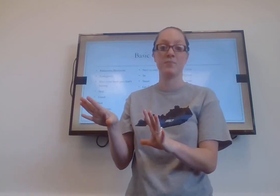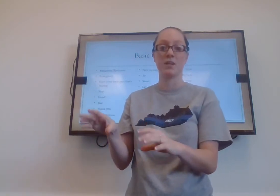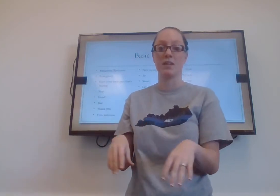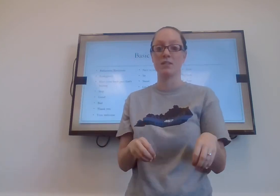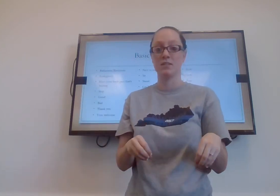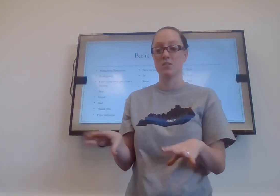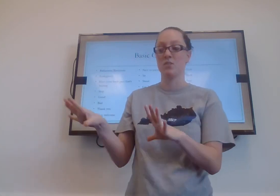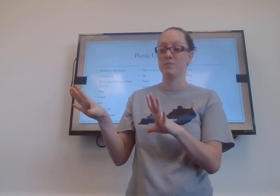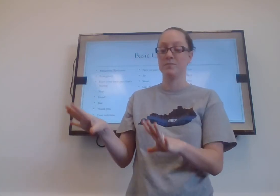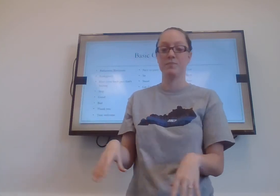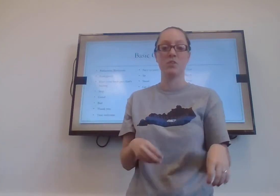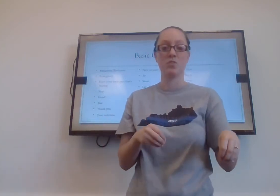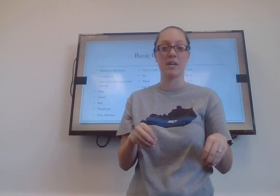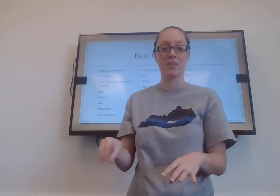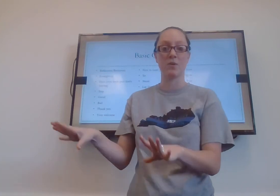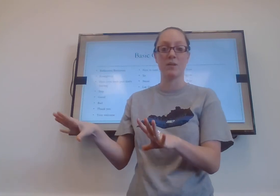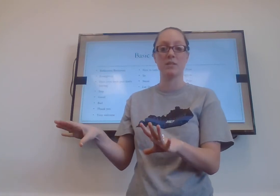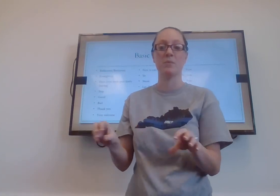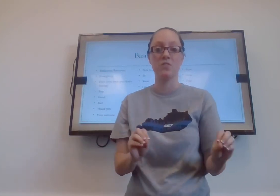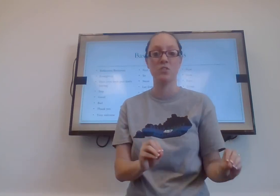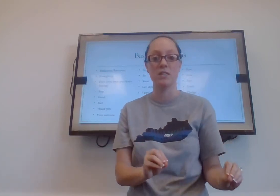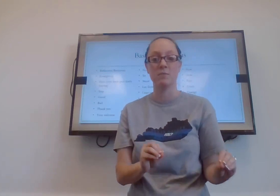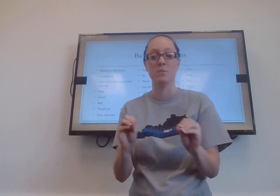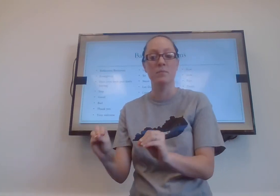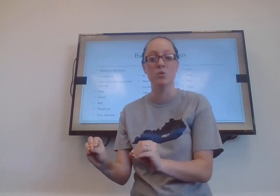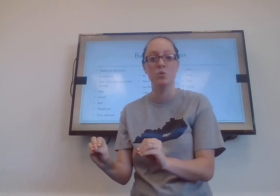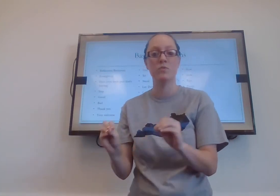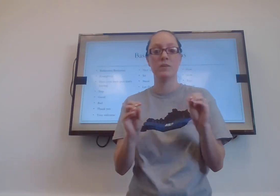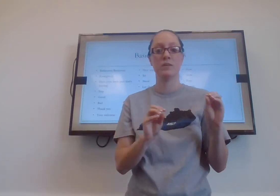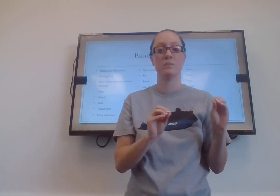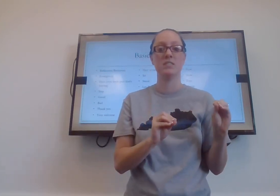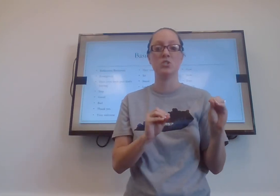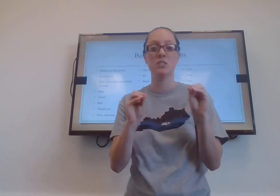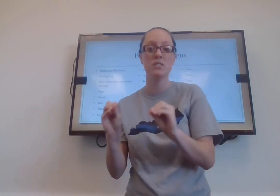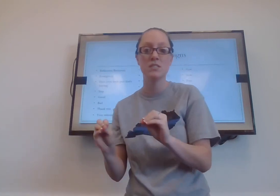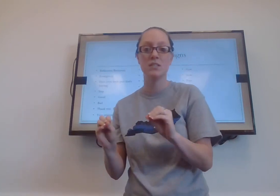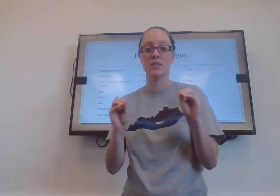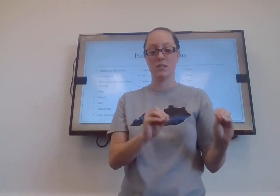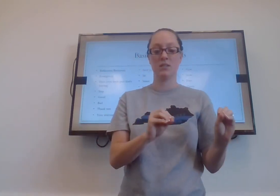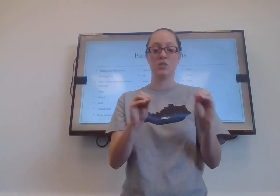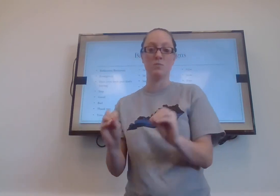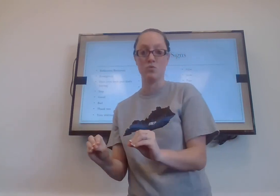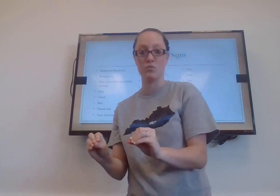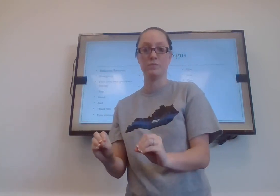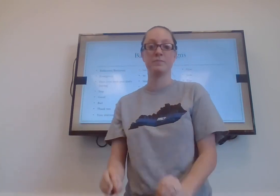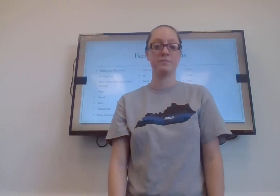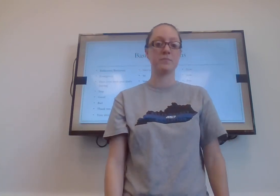Okay, so you just kind of throw it. But if you just need them to move positions, you move.